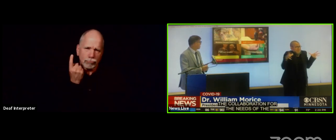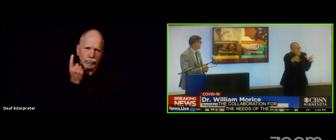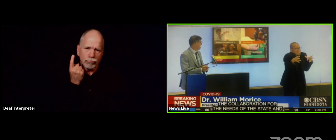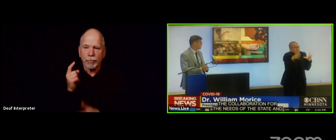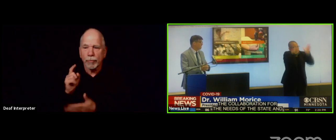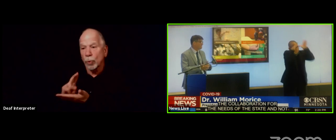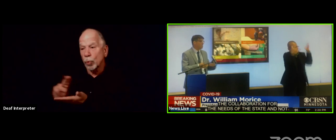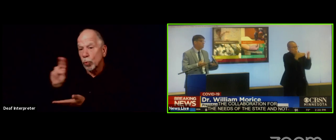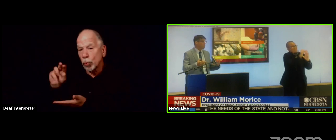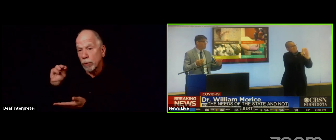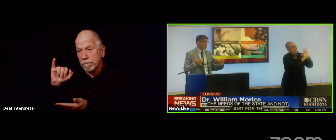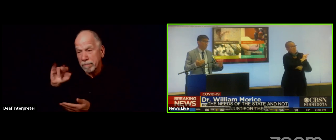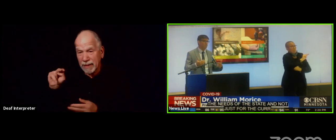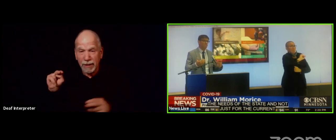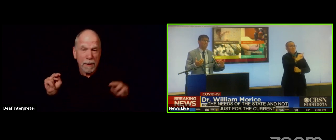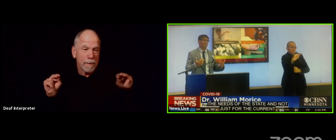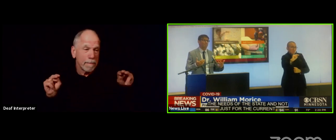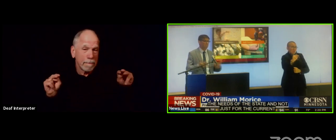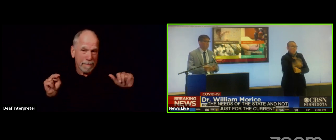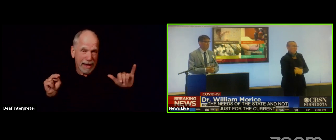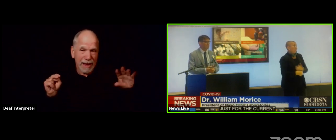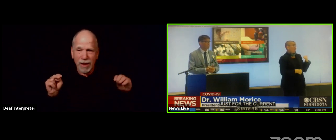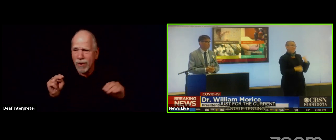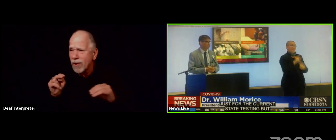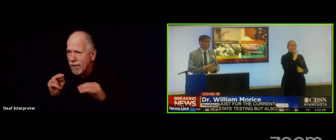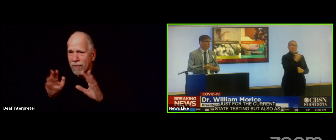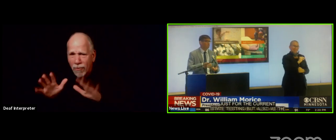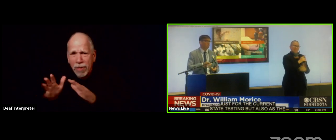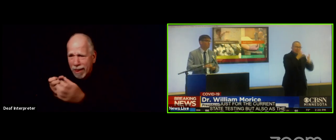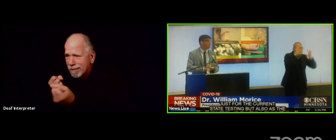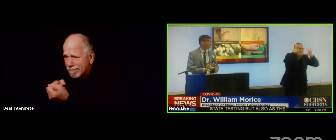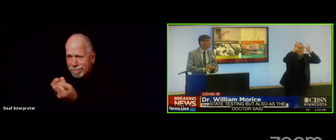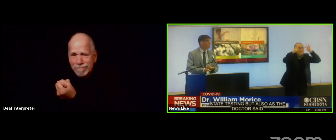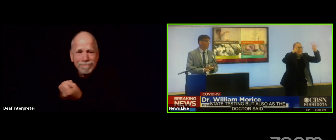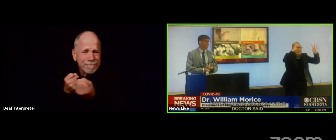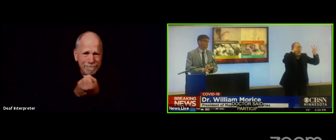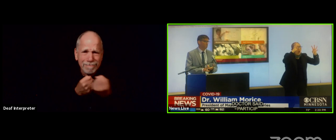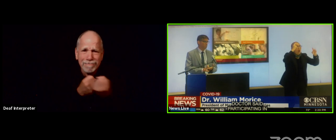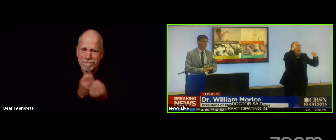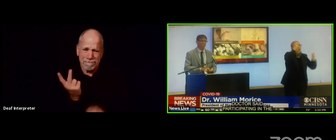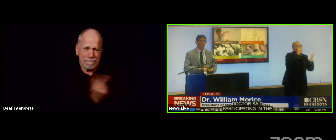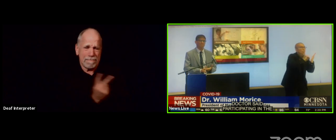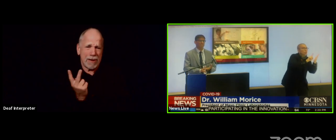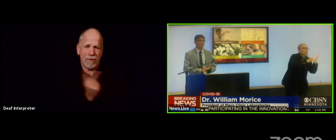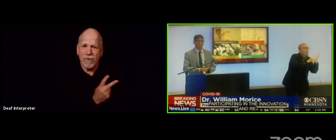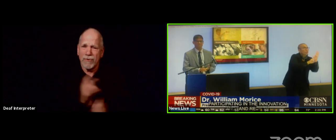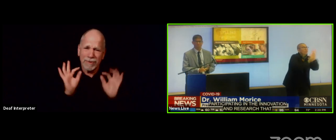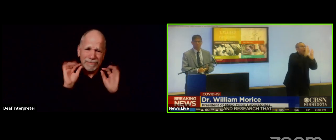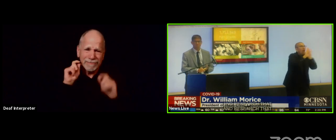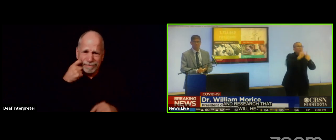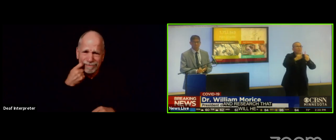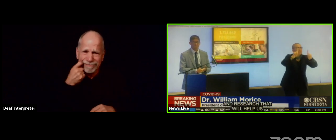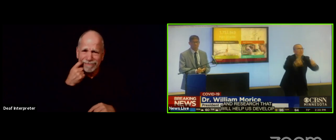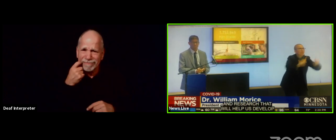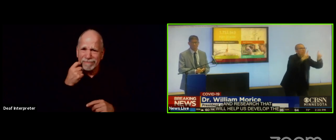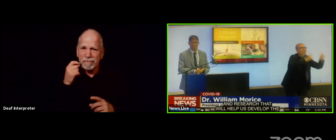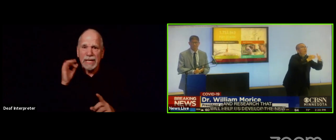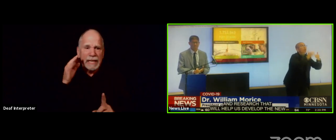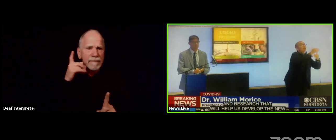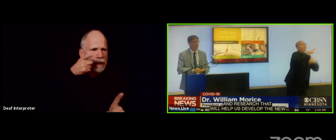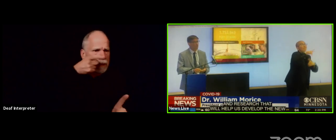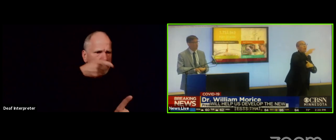Dr. Shacker said, participating in the innovation and the research that will help us to develop the new tests that people need and the next phase of tests that people need to help manage